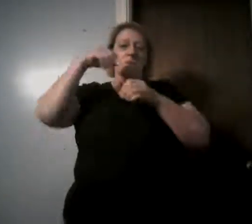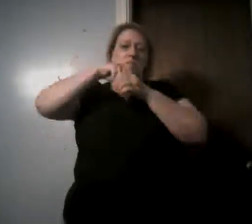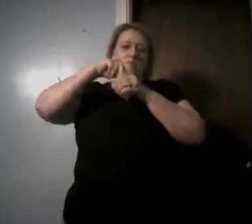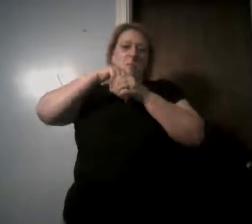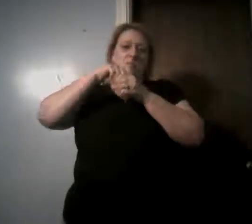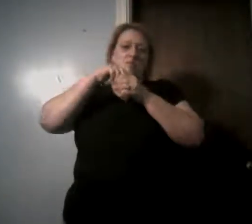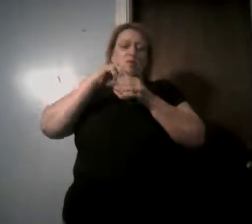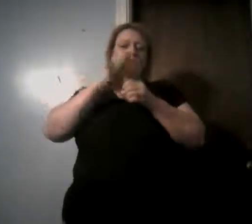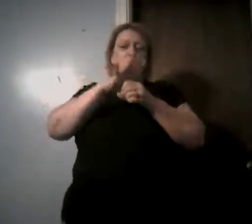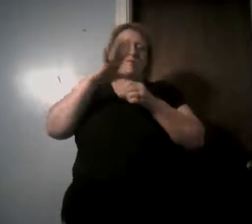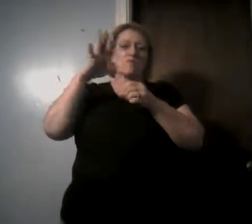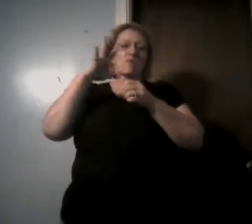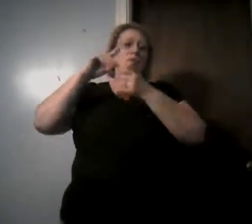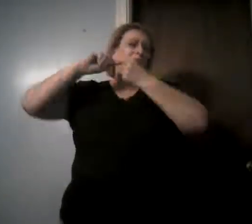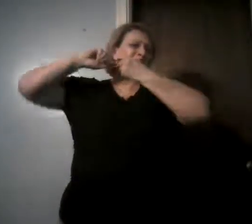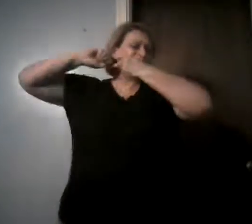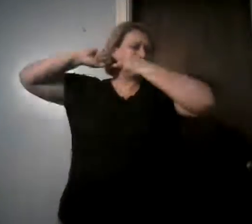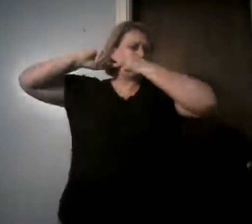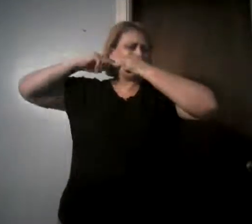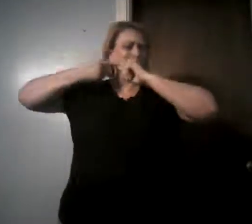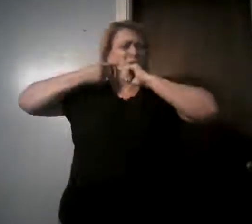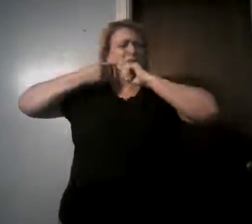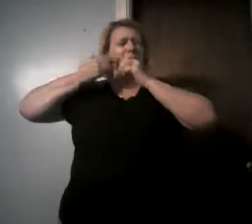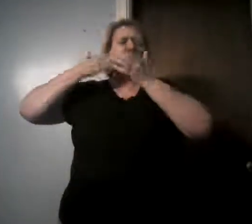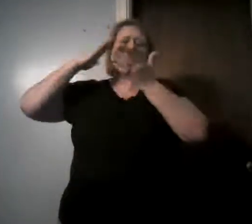The pain is bad and requires antibiotics.